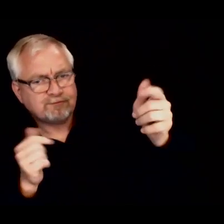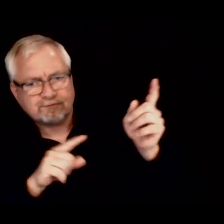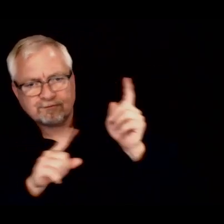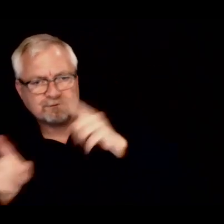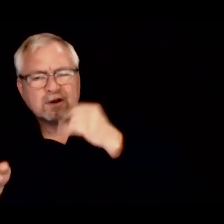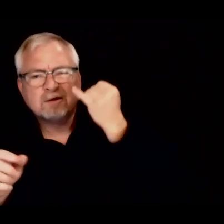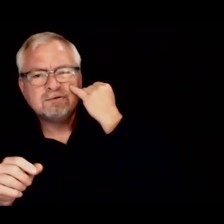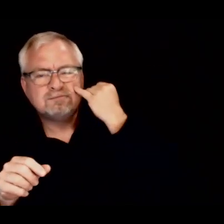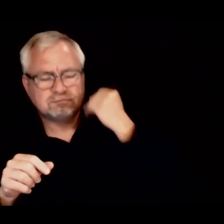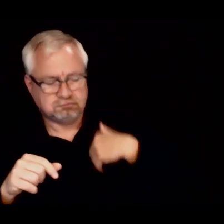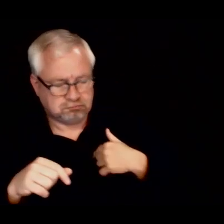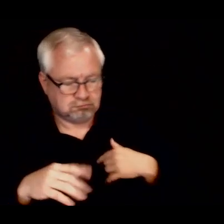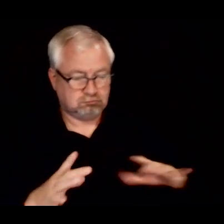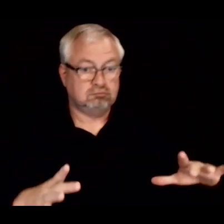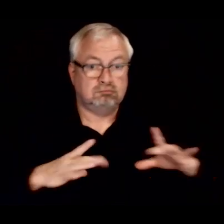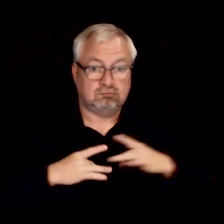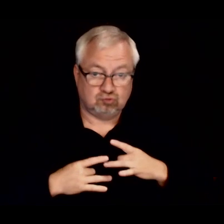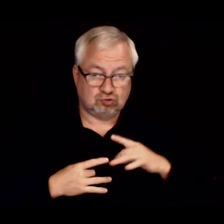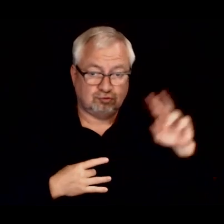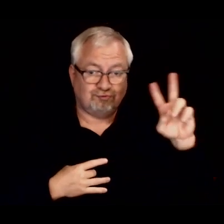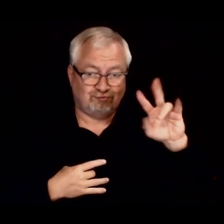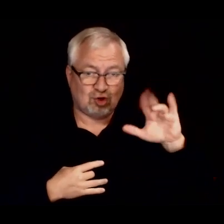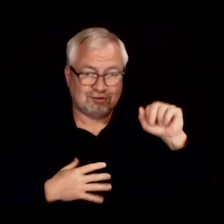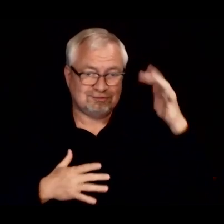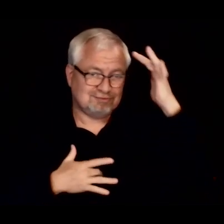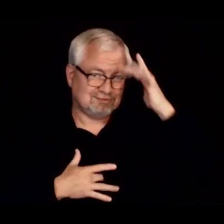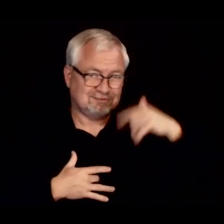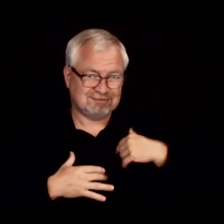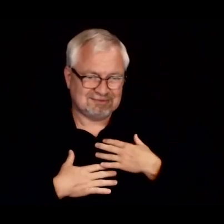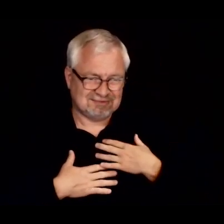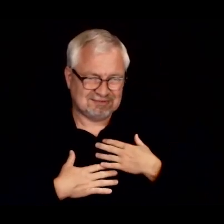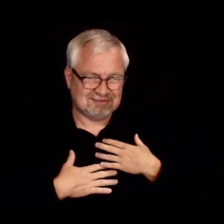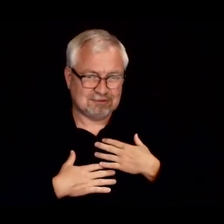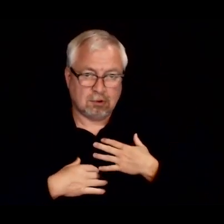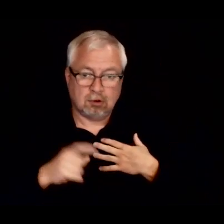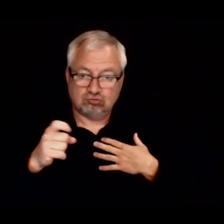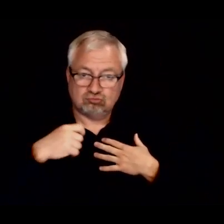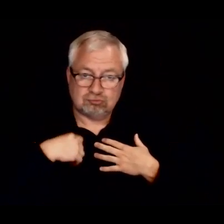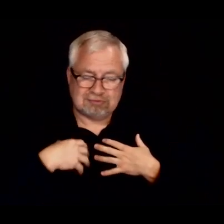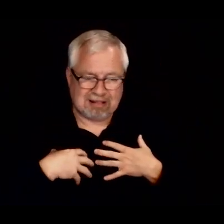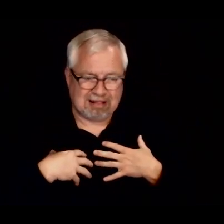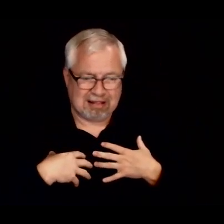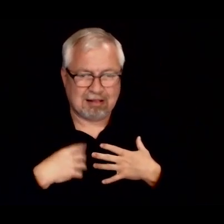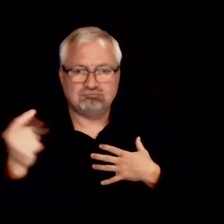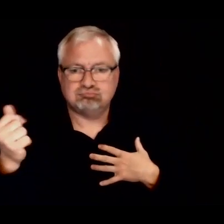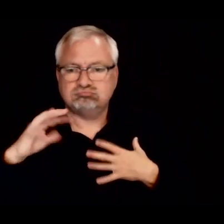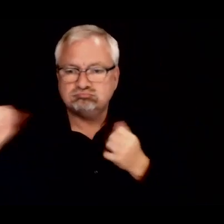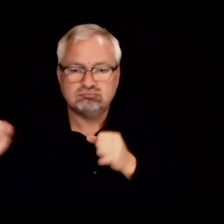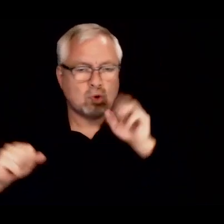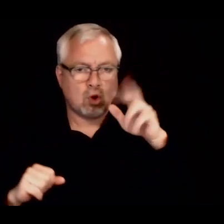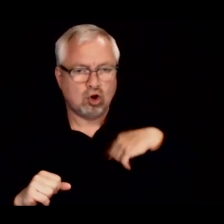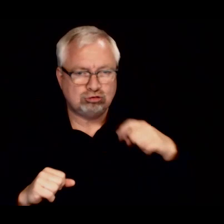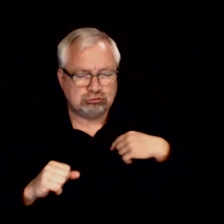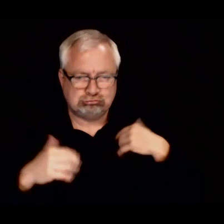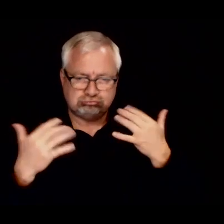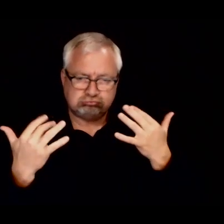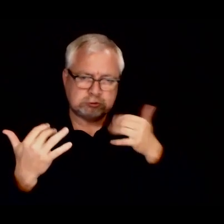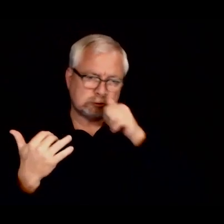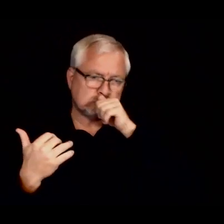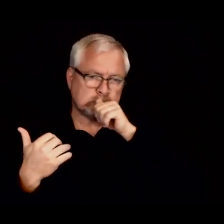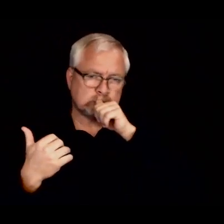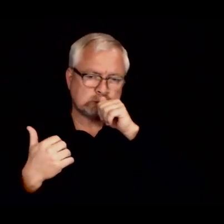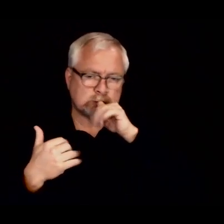say that there's mild strains and some more severe bouts with it. When should people decide that they need to actually go into a